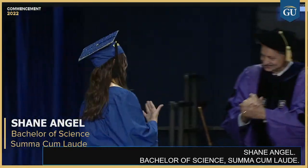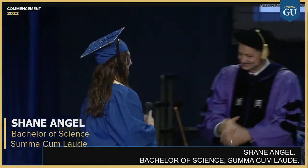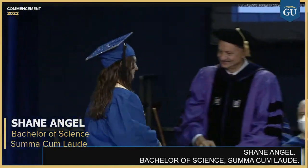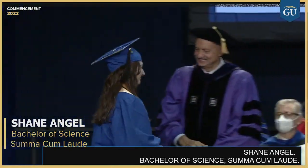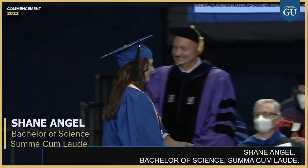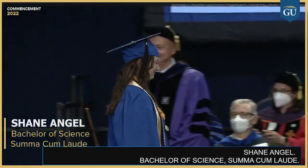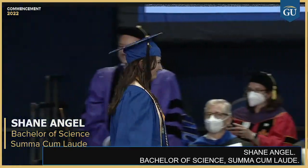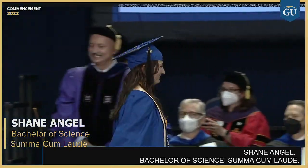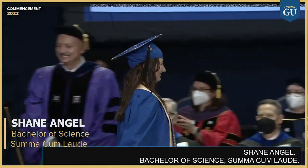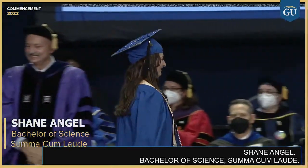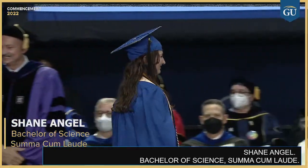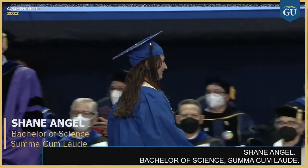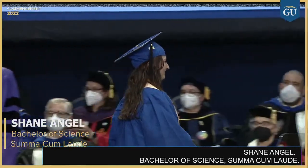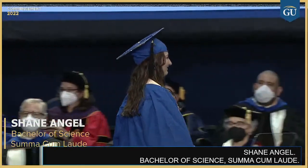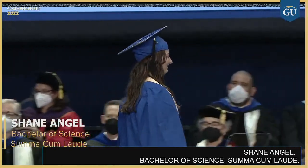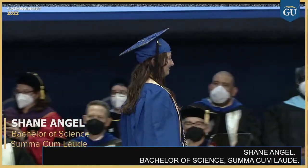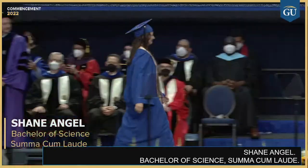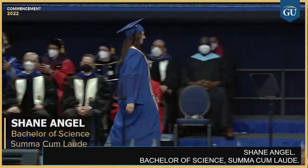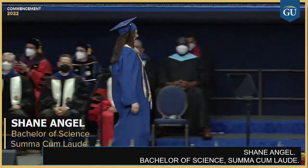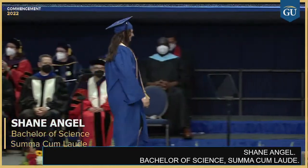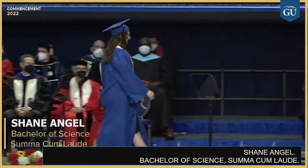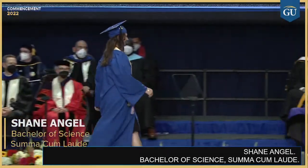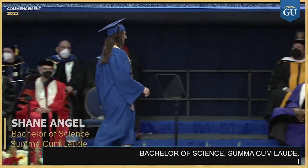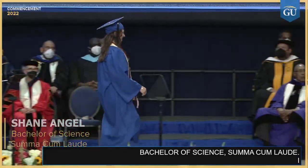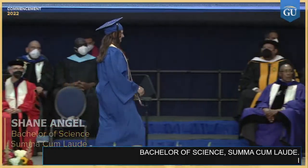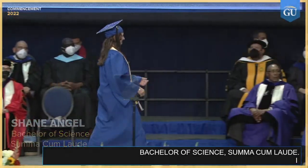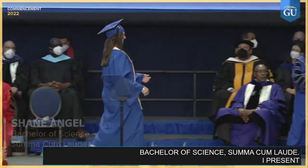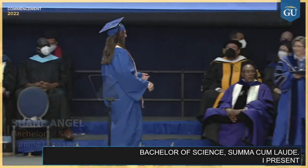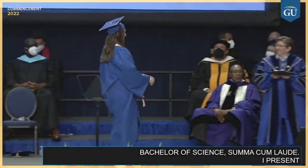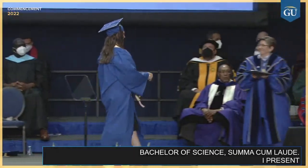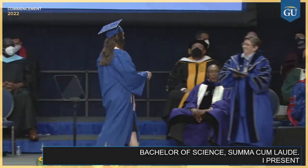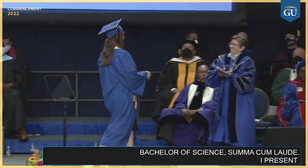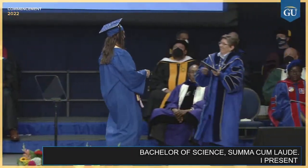Bachelor of Arts, magna cum laude.